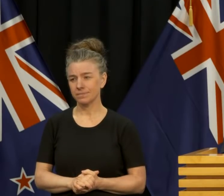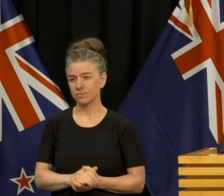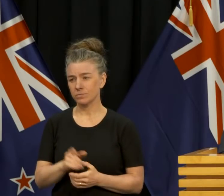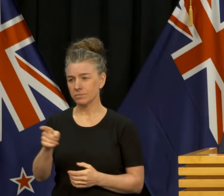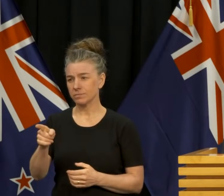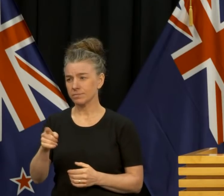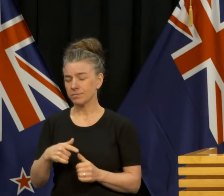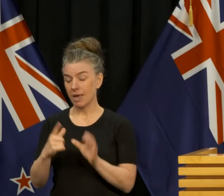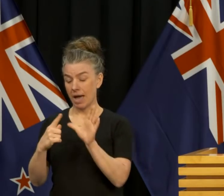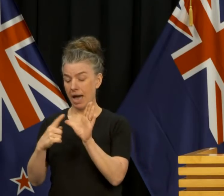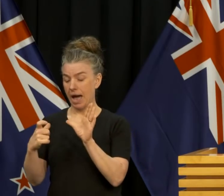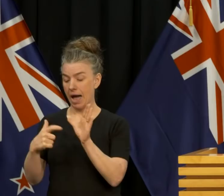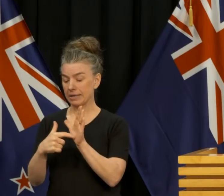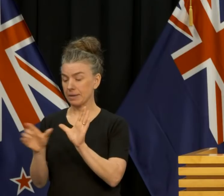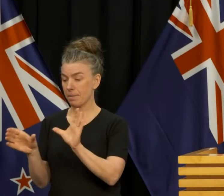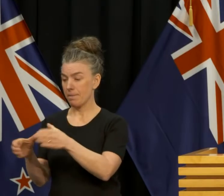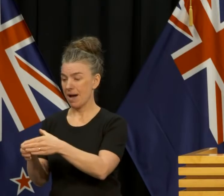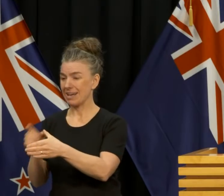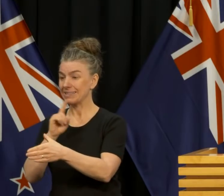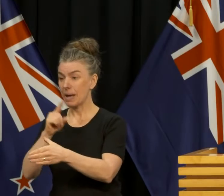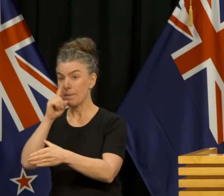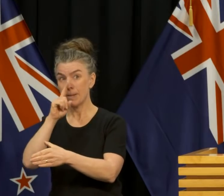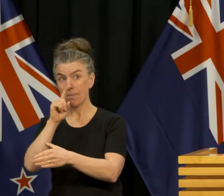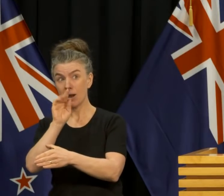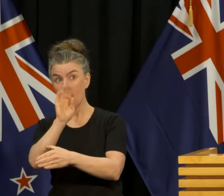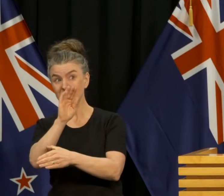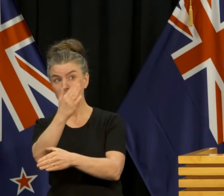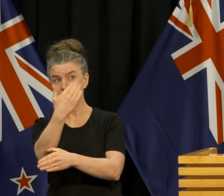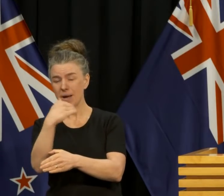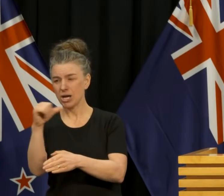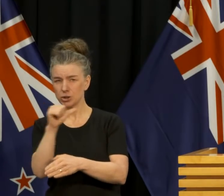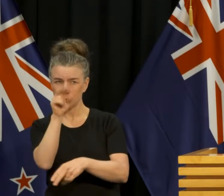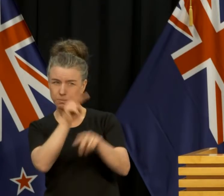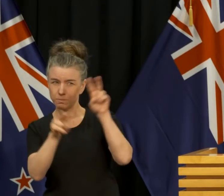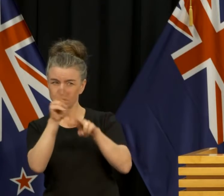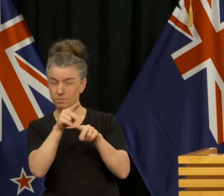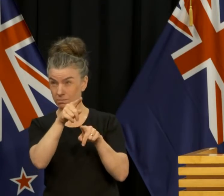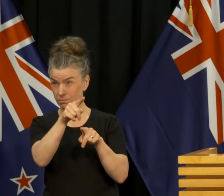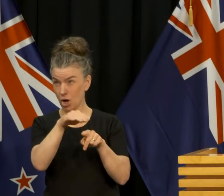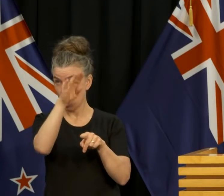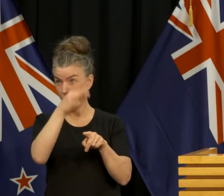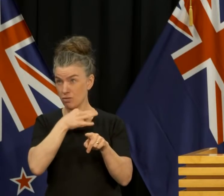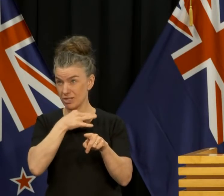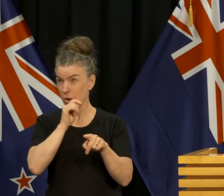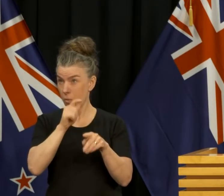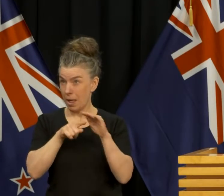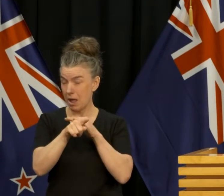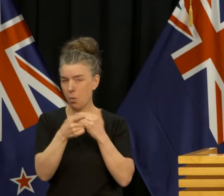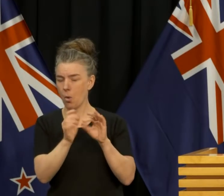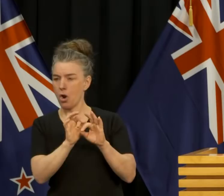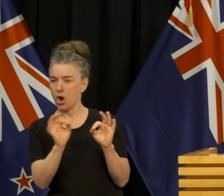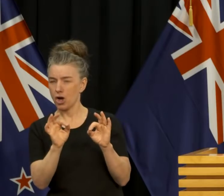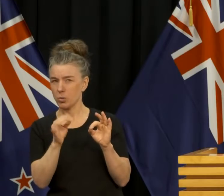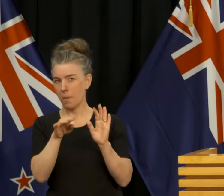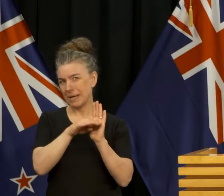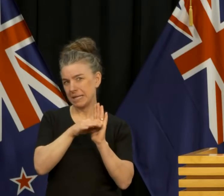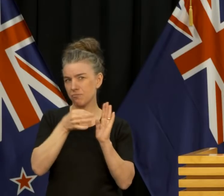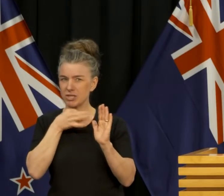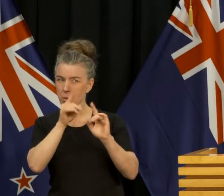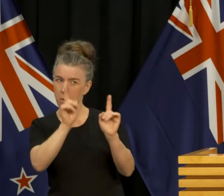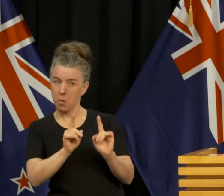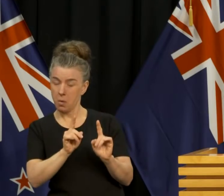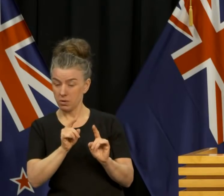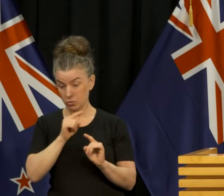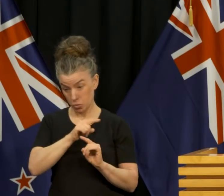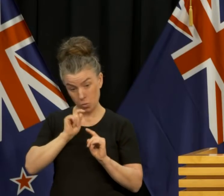Party has suggested that returnees should be profiled for a risk of, escaping. Is that something you're also looking at? But one